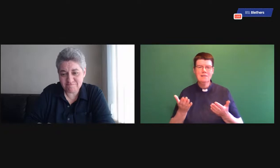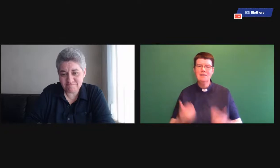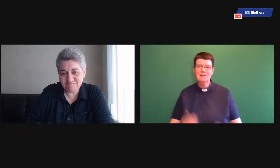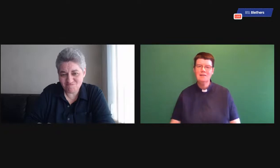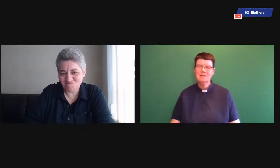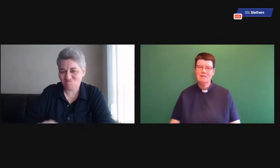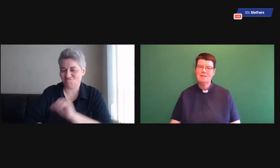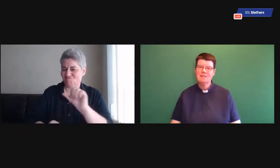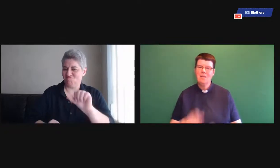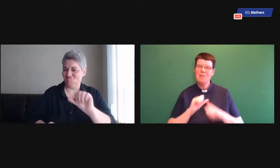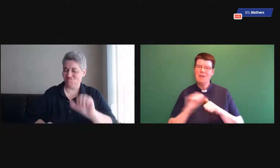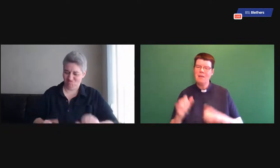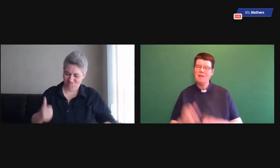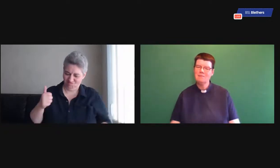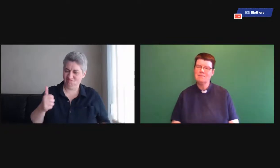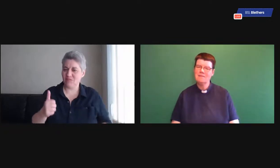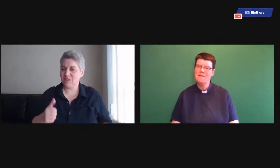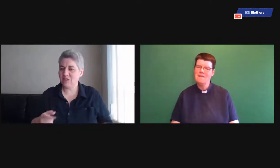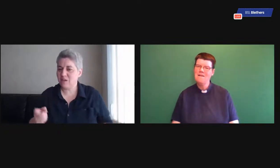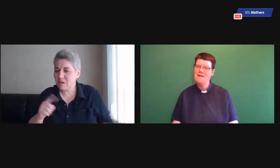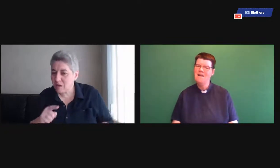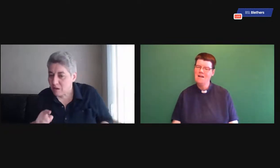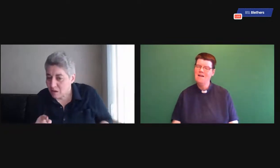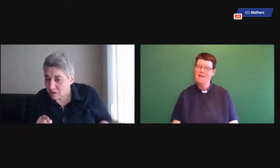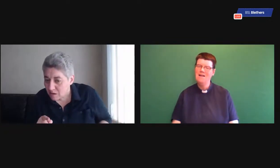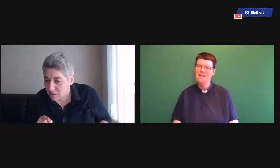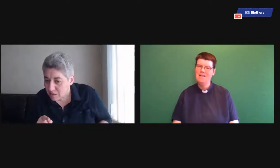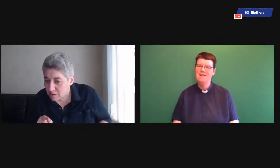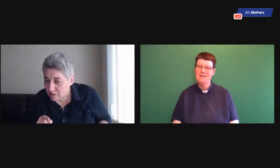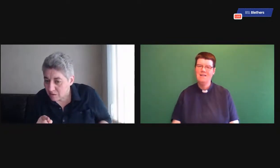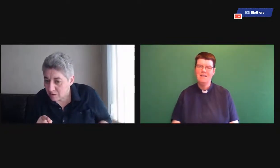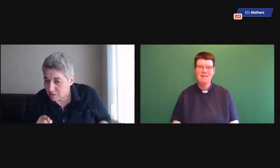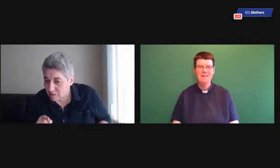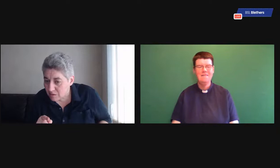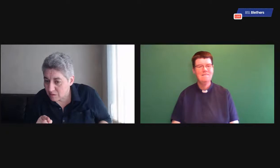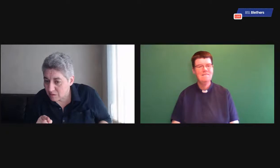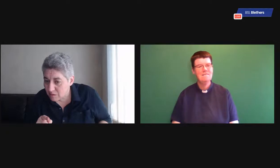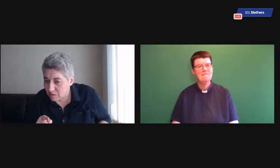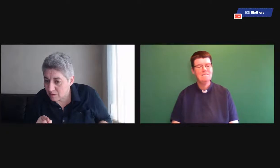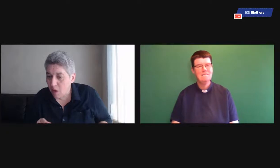"Come on, come and join us, come and see." Always get the best reaction.